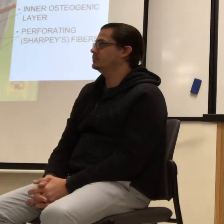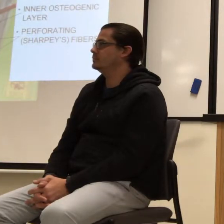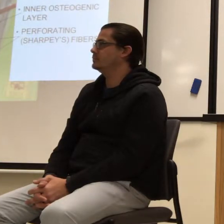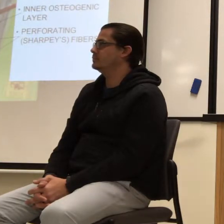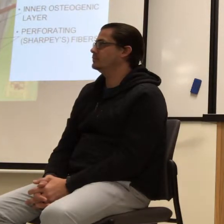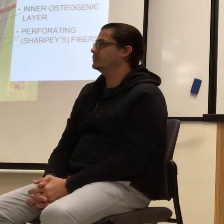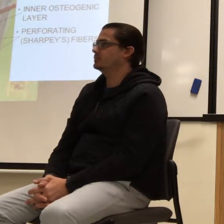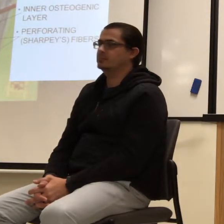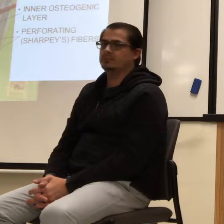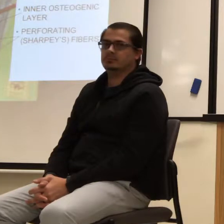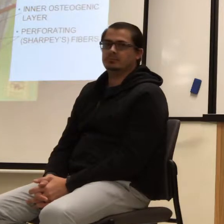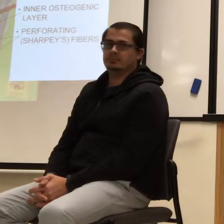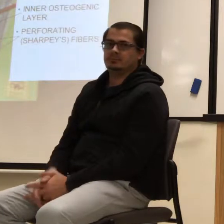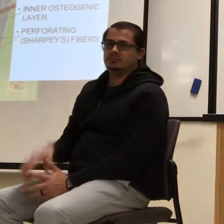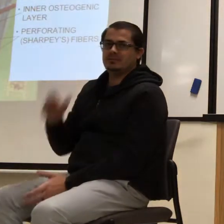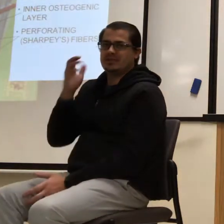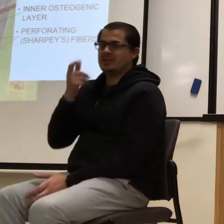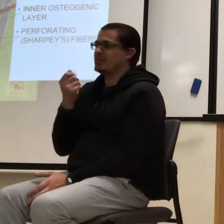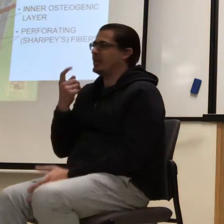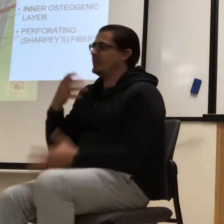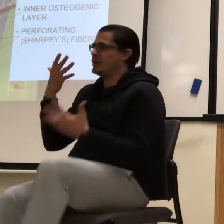So, the periosteum